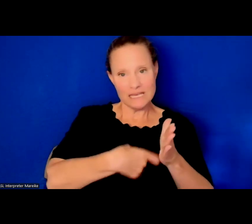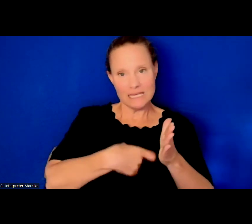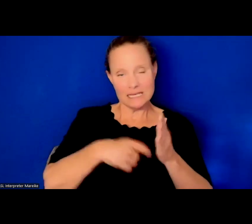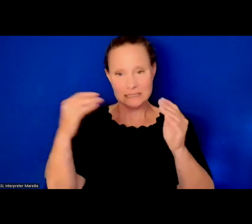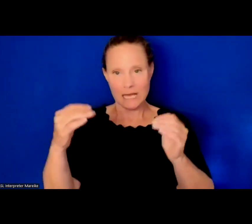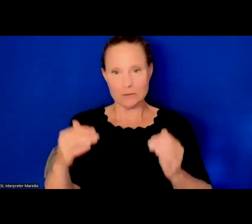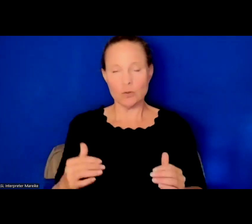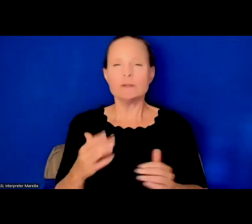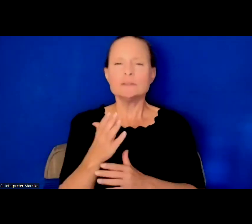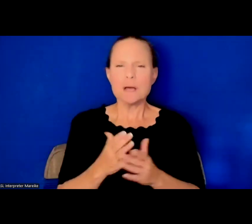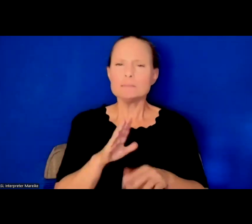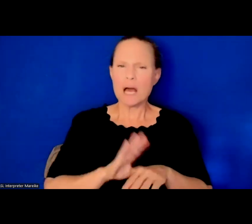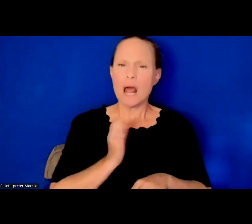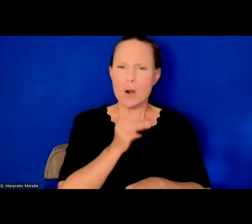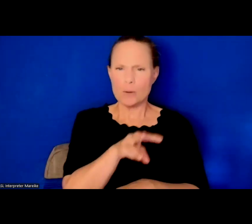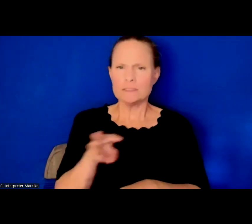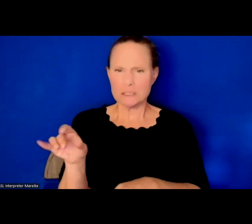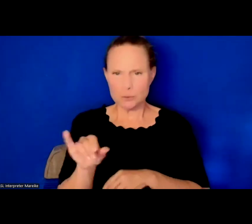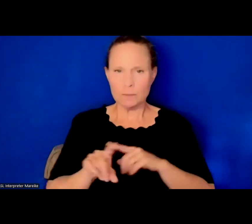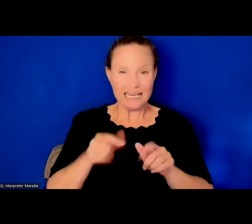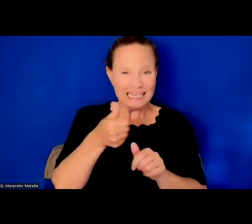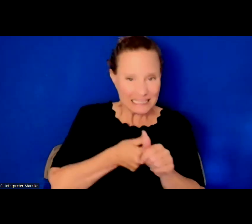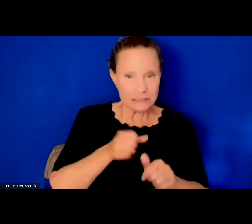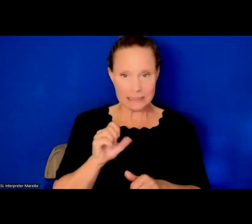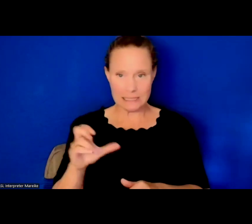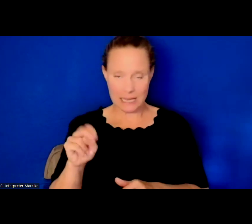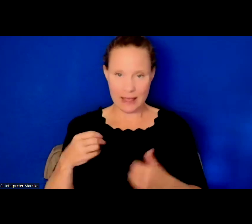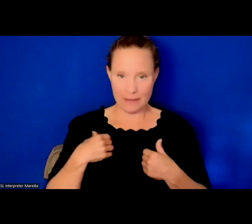our website as well. If you go to